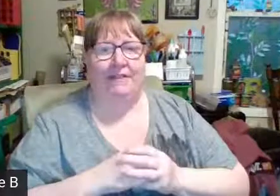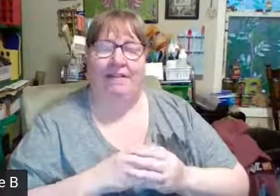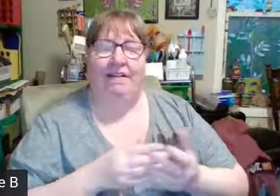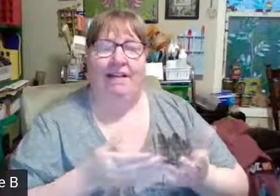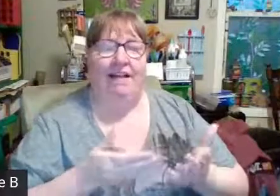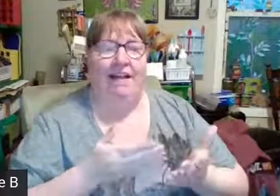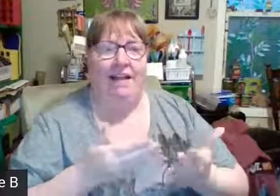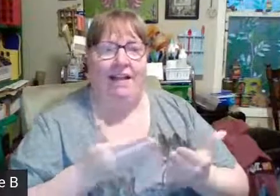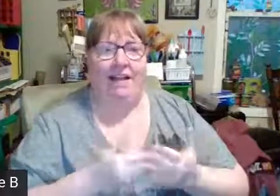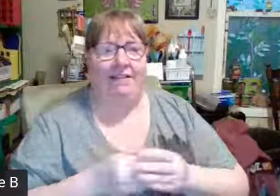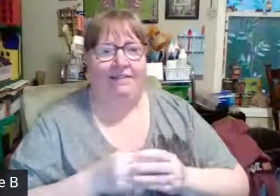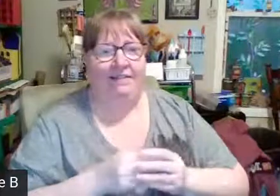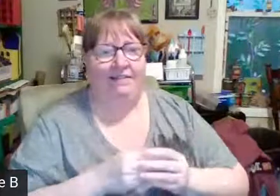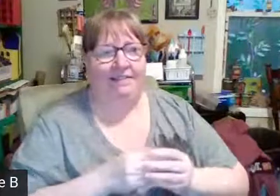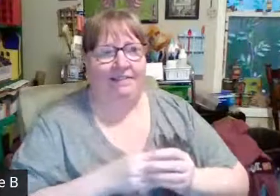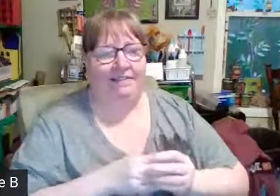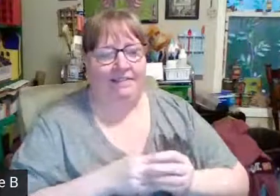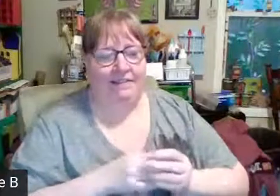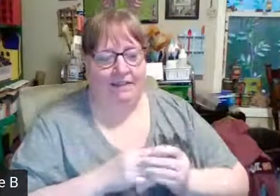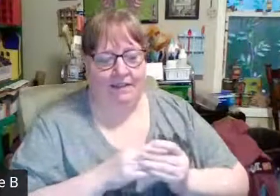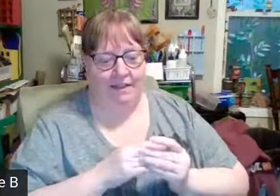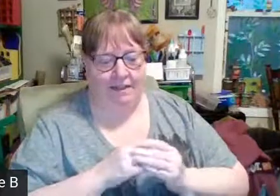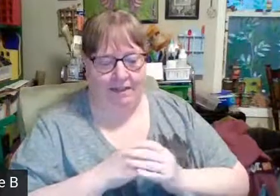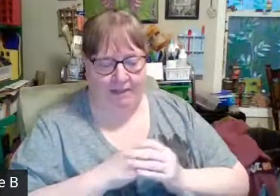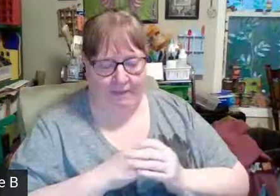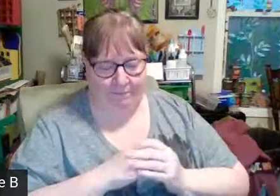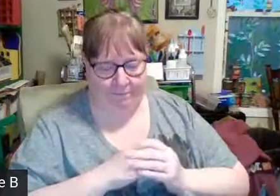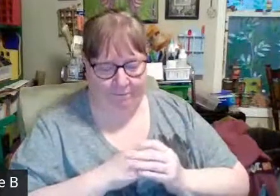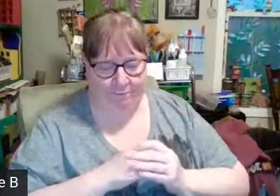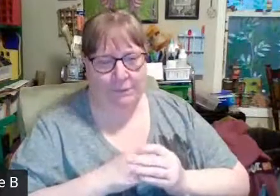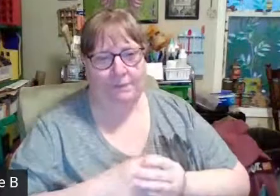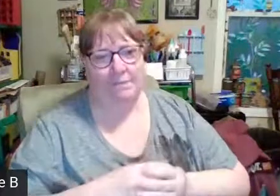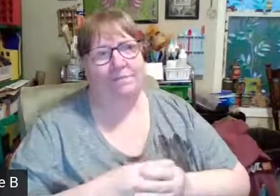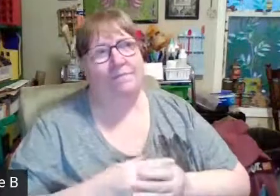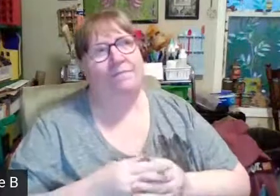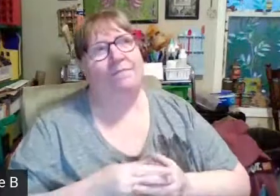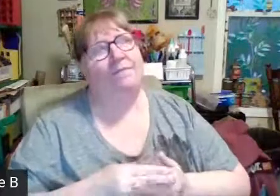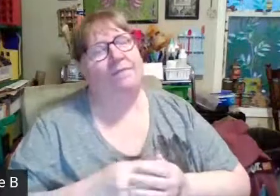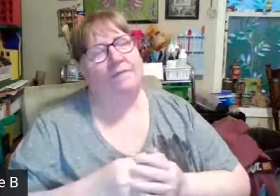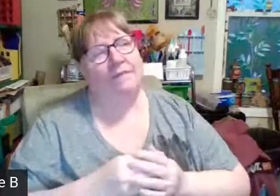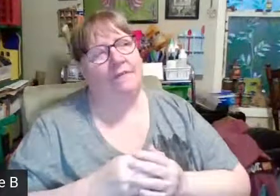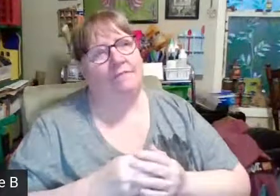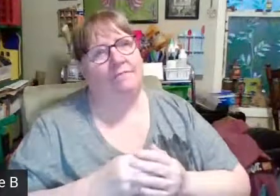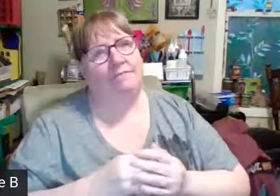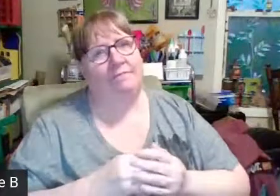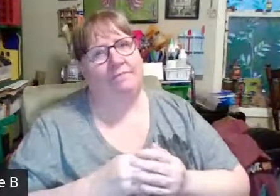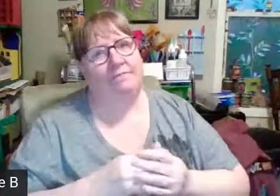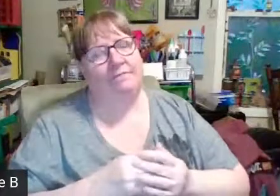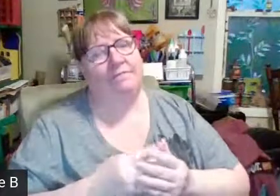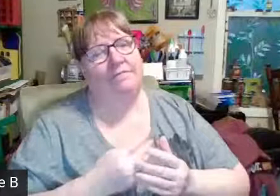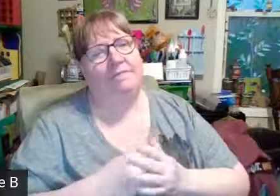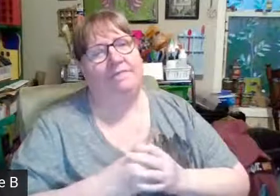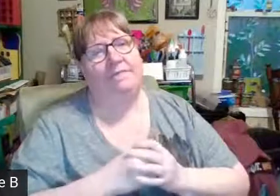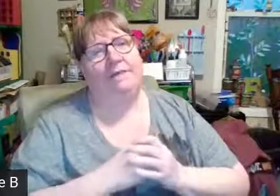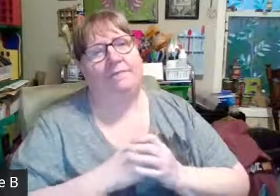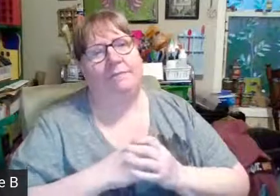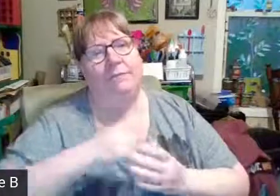everyone views the heartists and understands that the heartists are like this